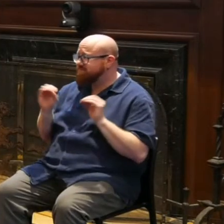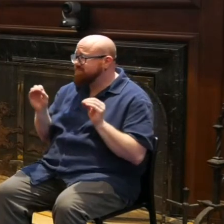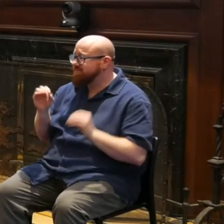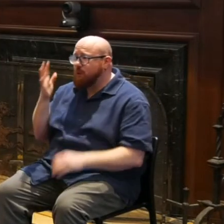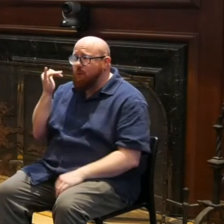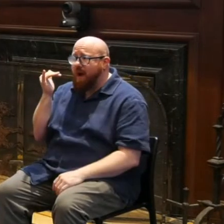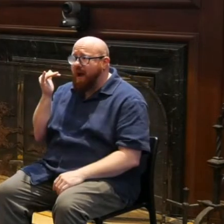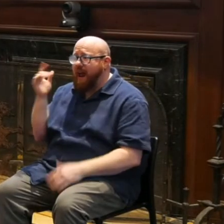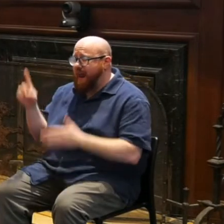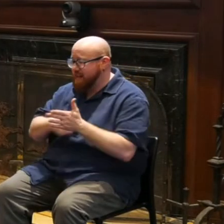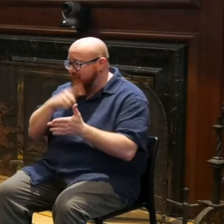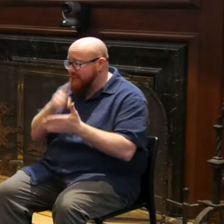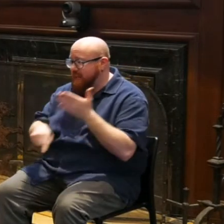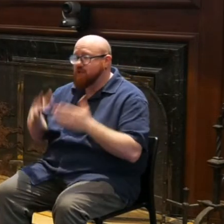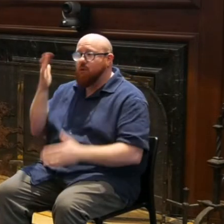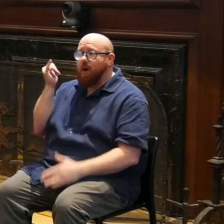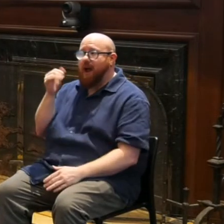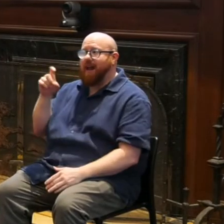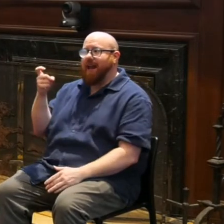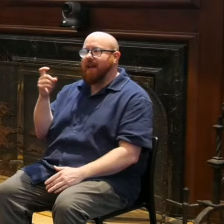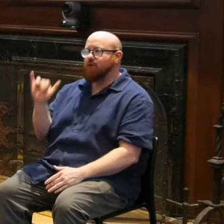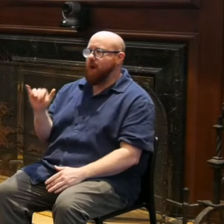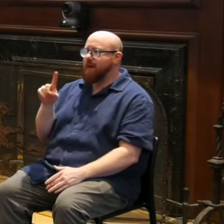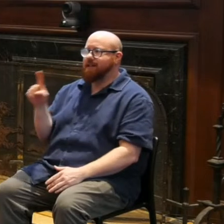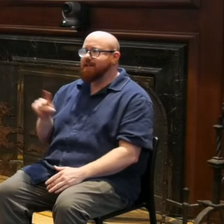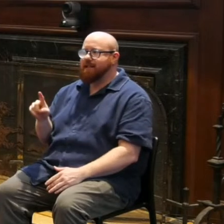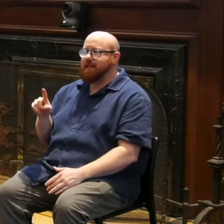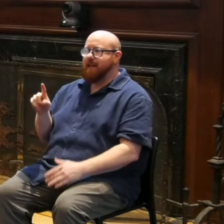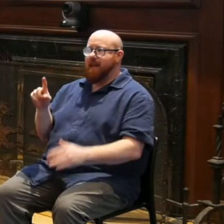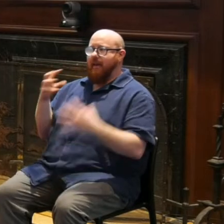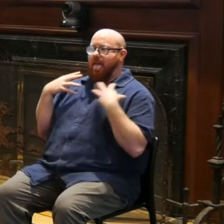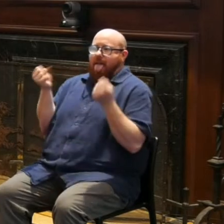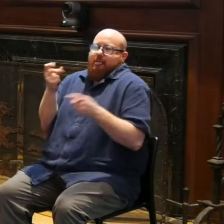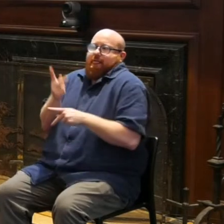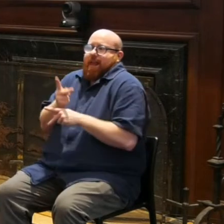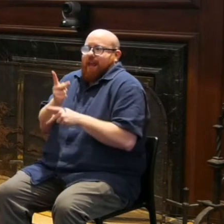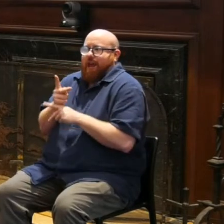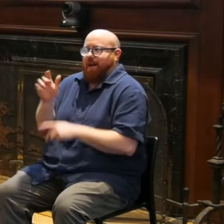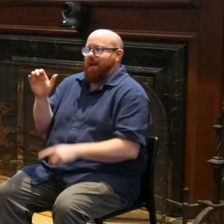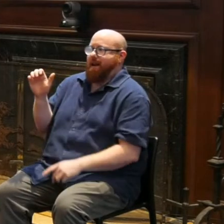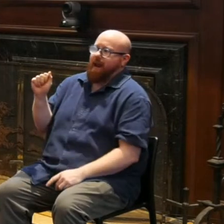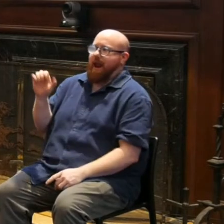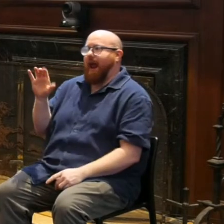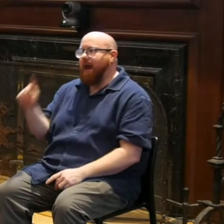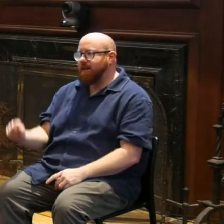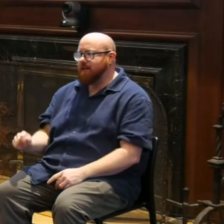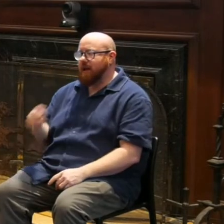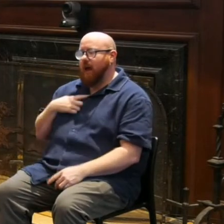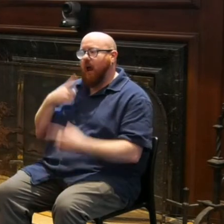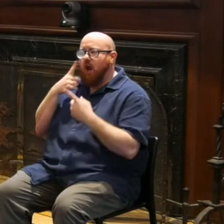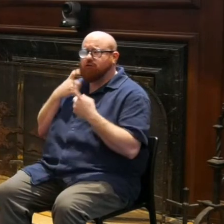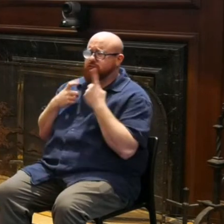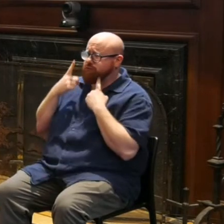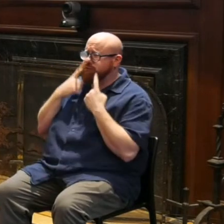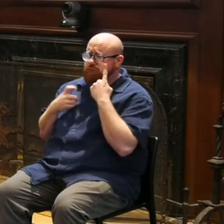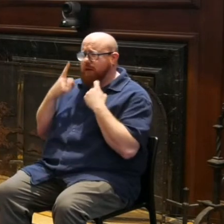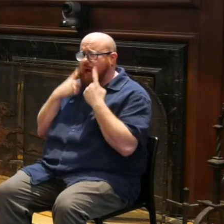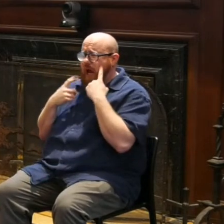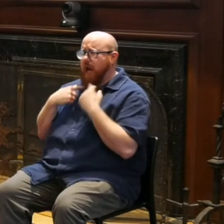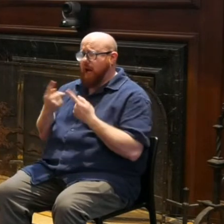XYZ Healthcare Act. I cried and cried. I tried logging into the